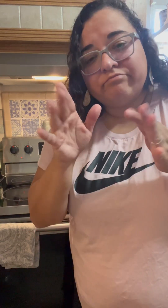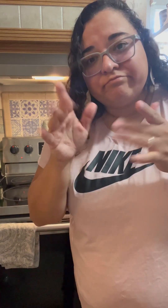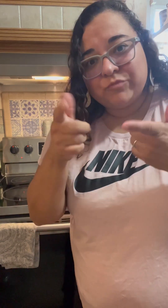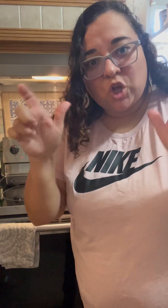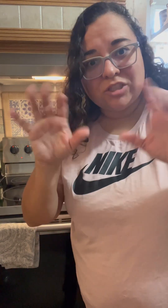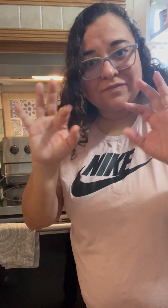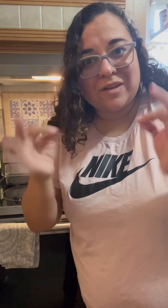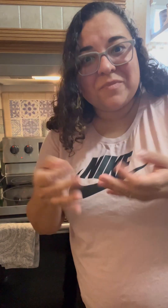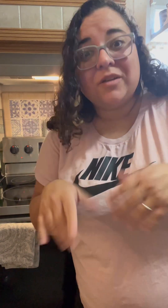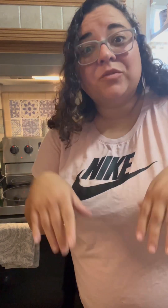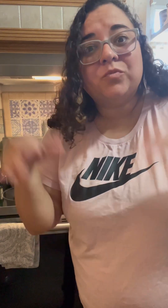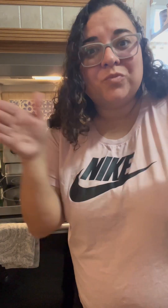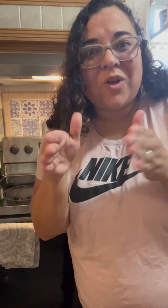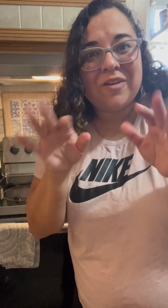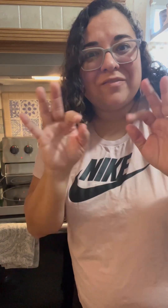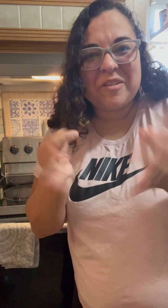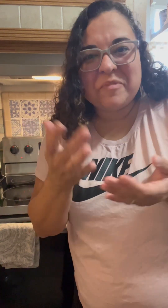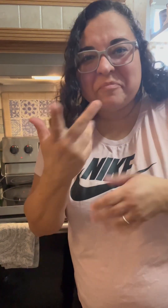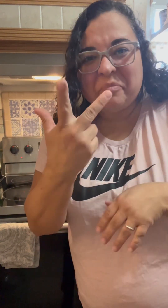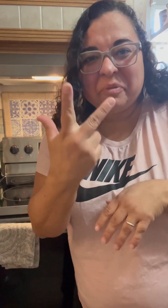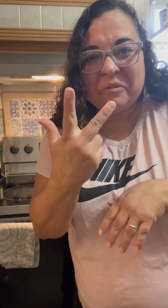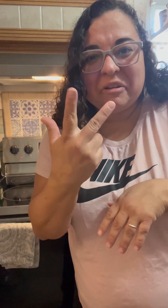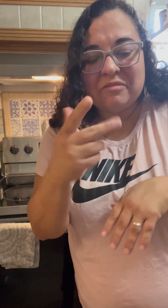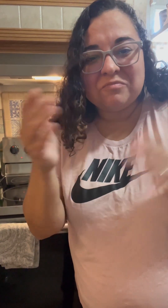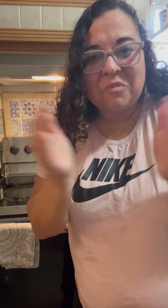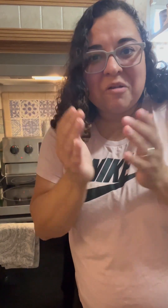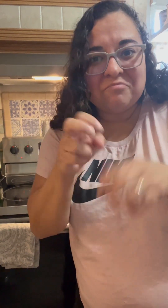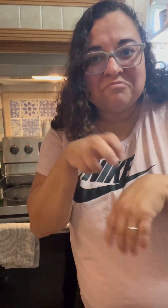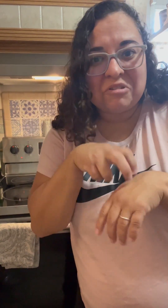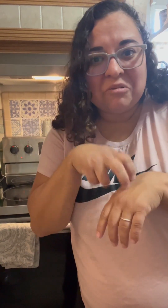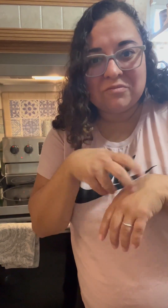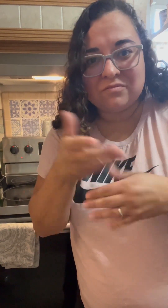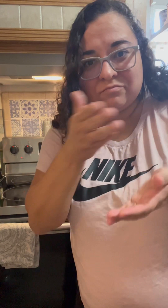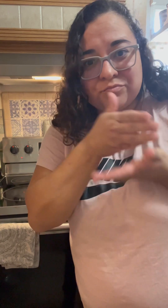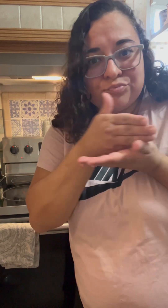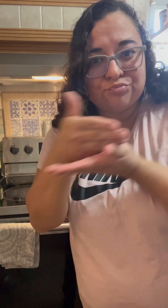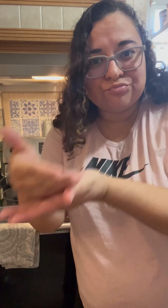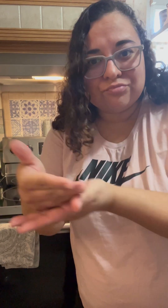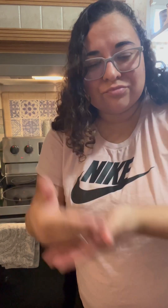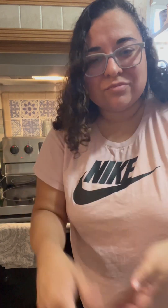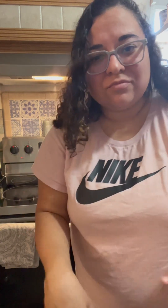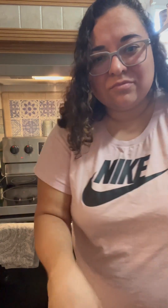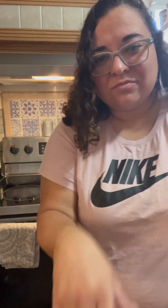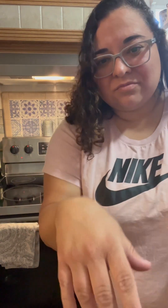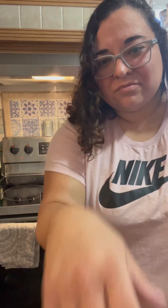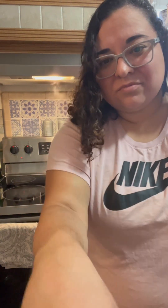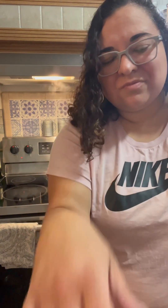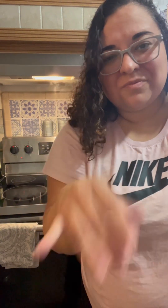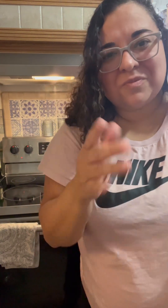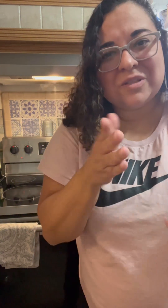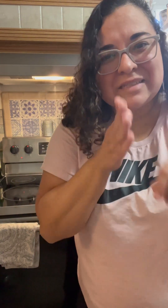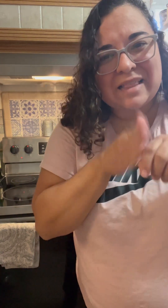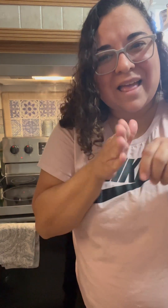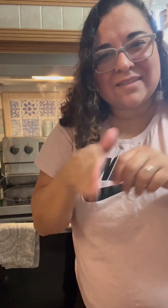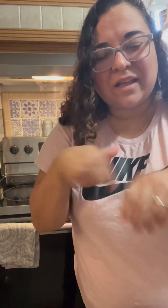small potatoes. For a large family, smaller family, I'd say about 3. And you just chop